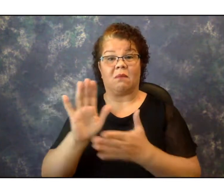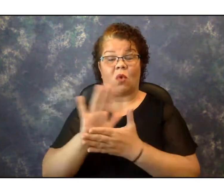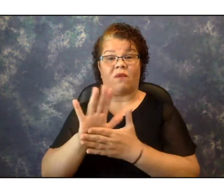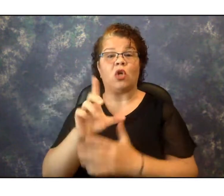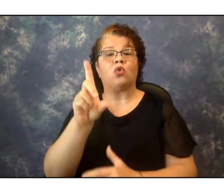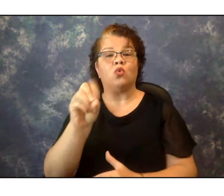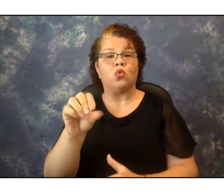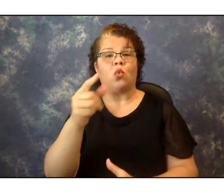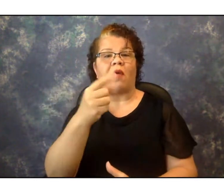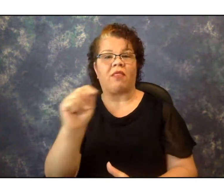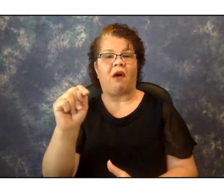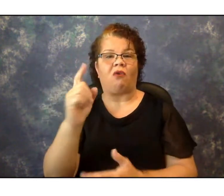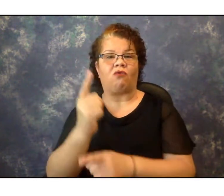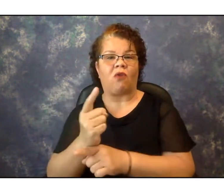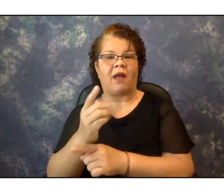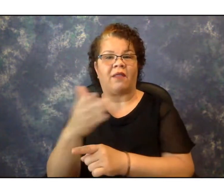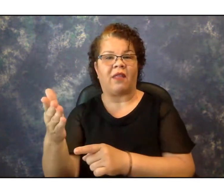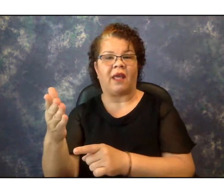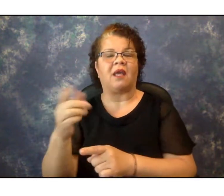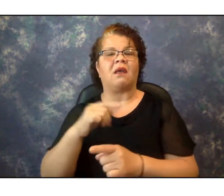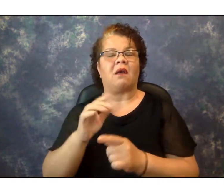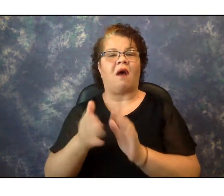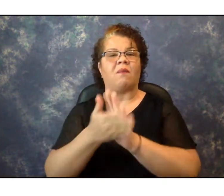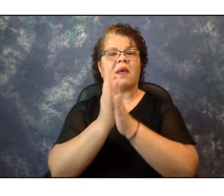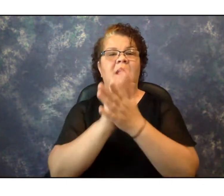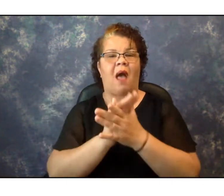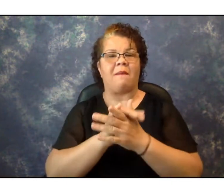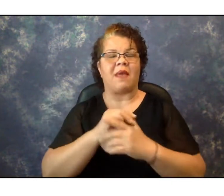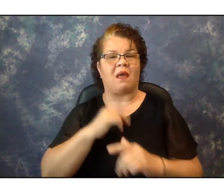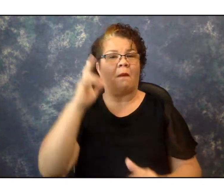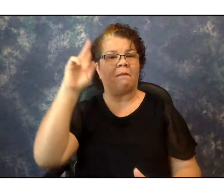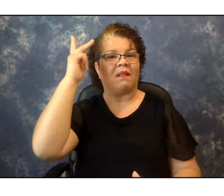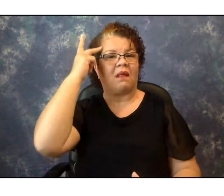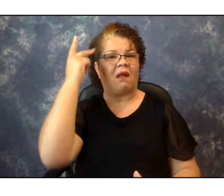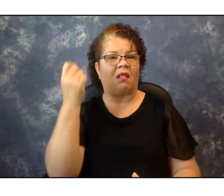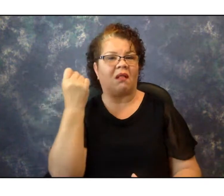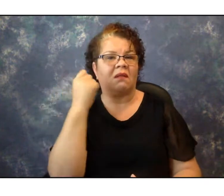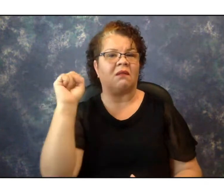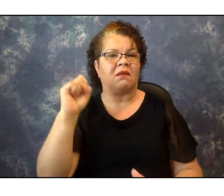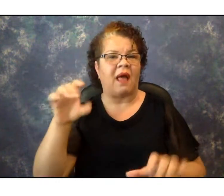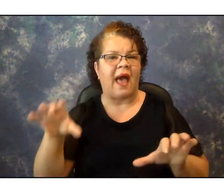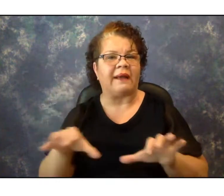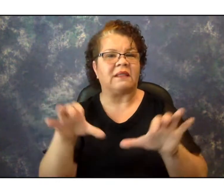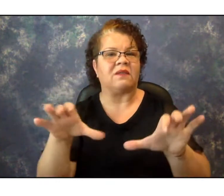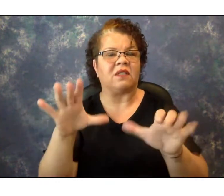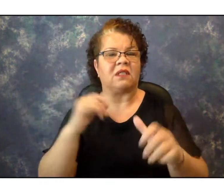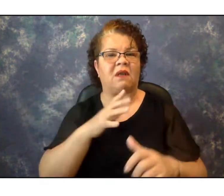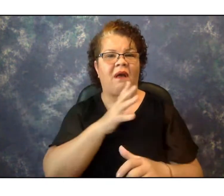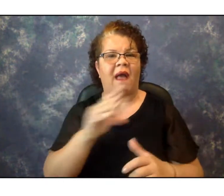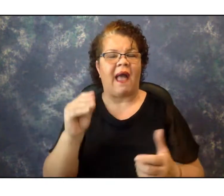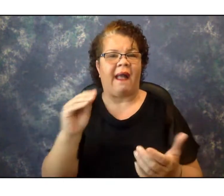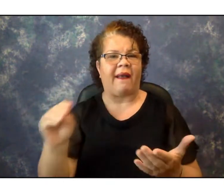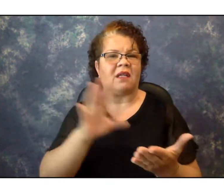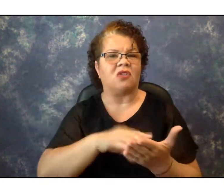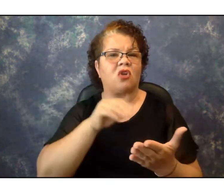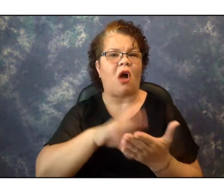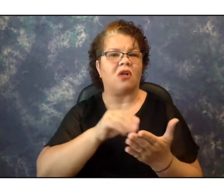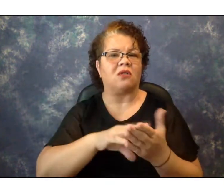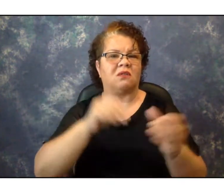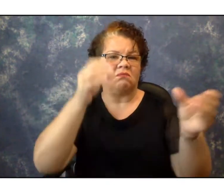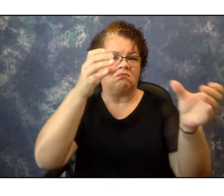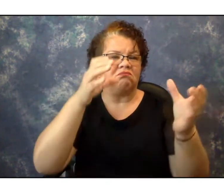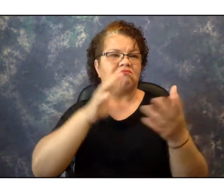of activists and scholars. And I think back, I was 19. My youngest is